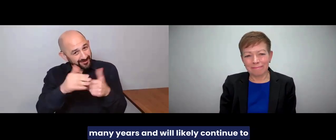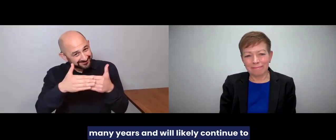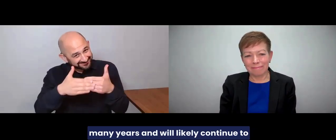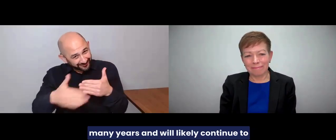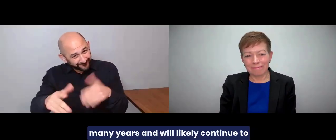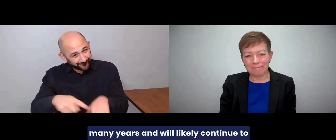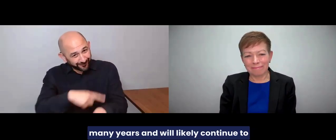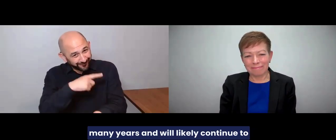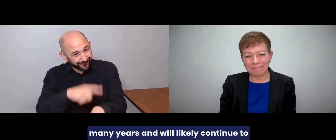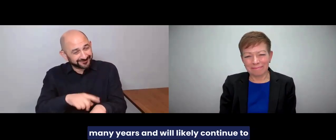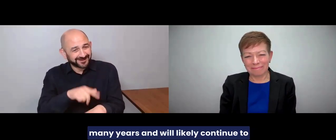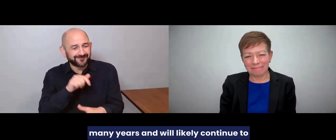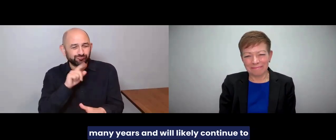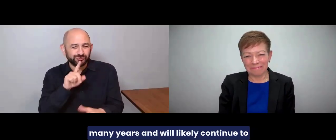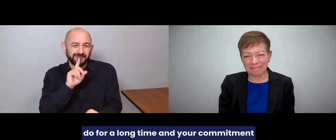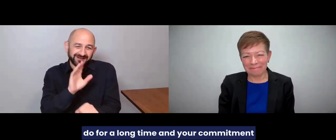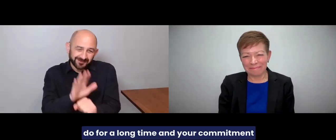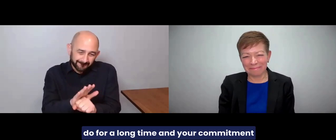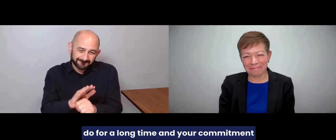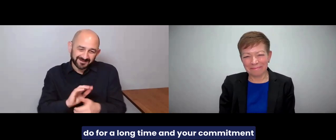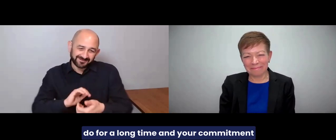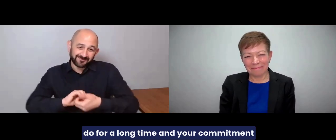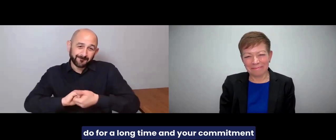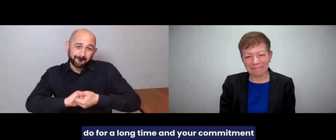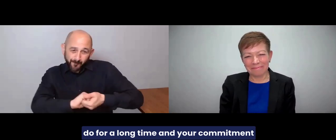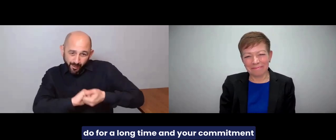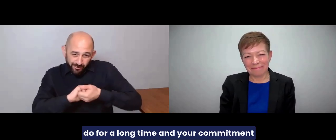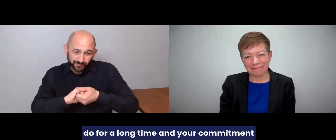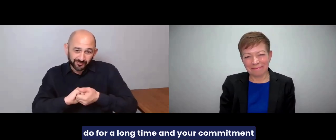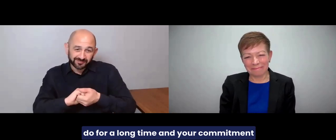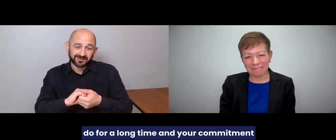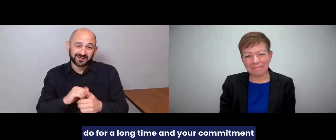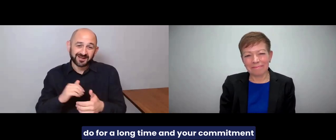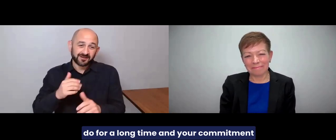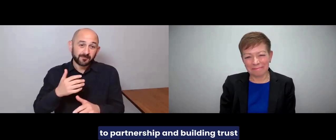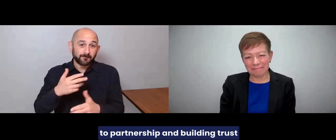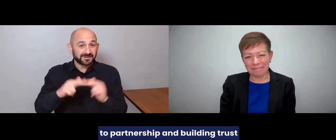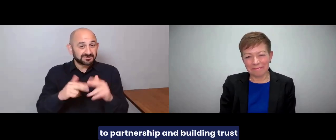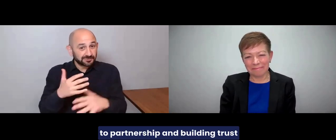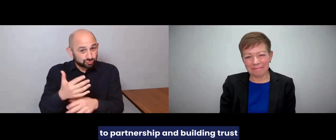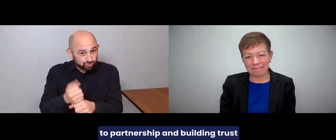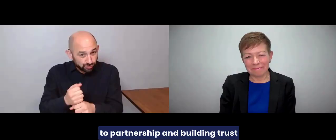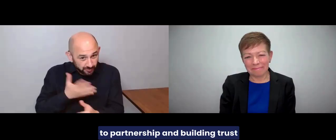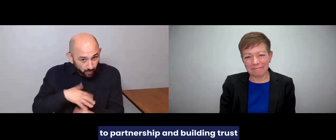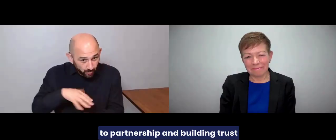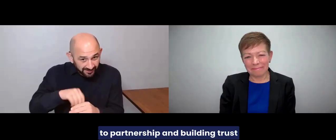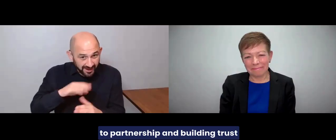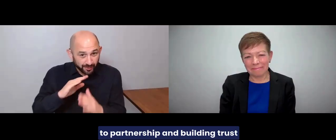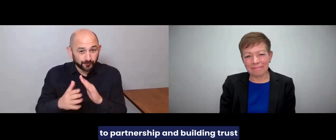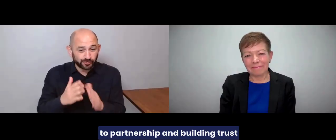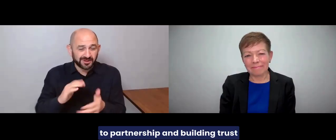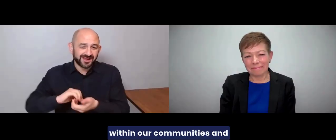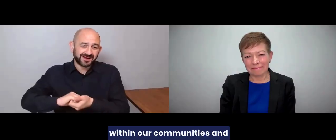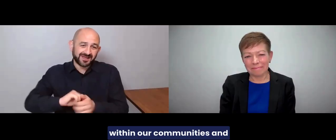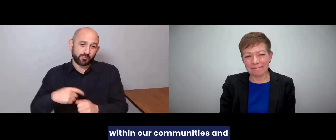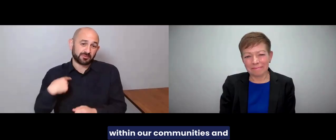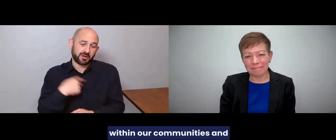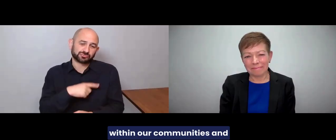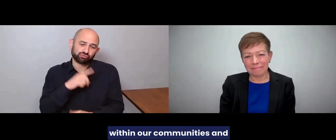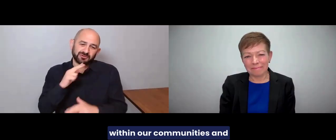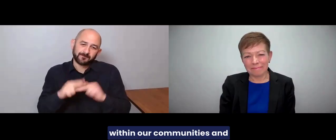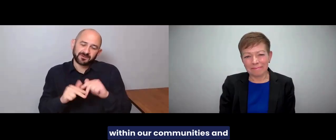done over many years and will likely continue to do for a long time, and your commitment to partnership and building trust within